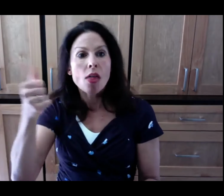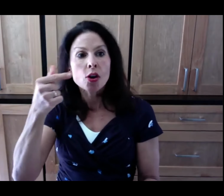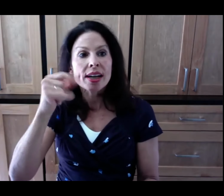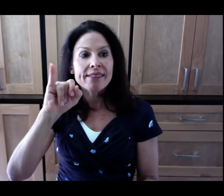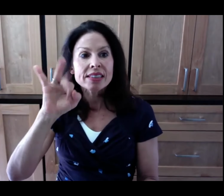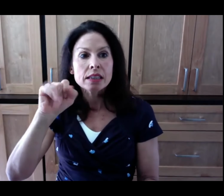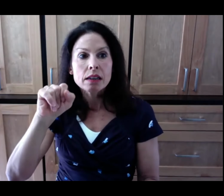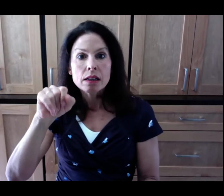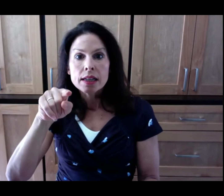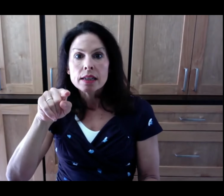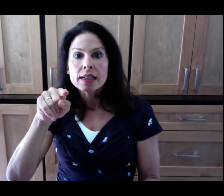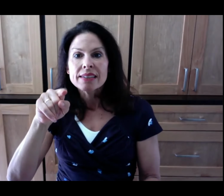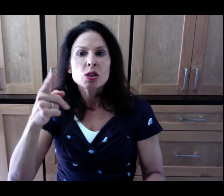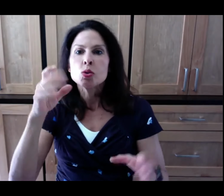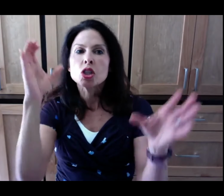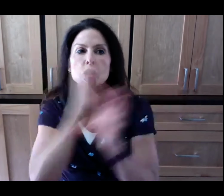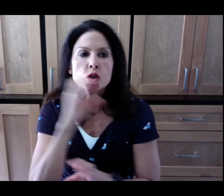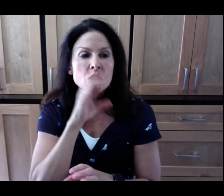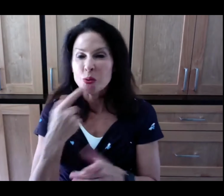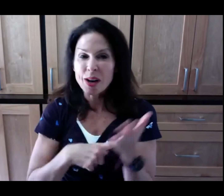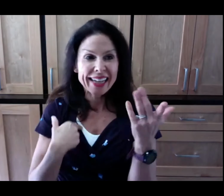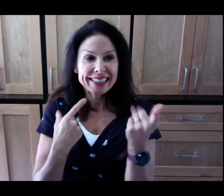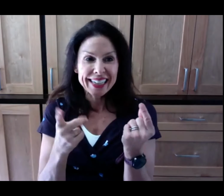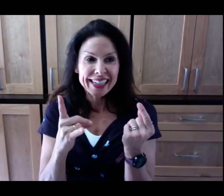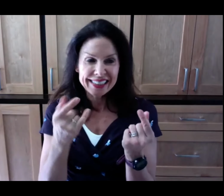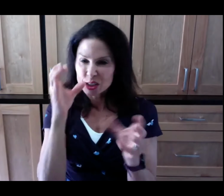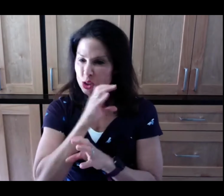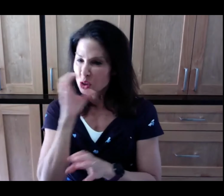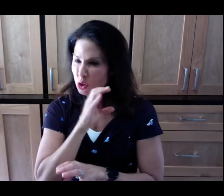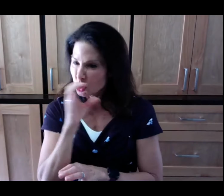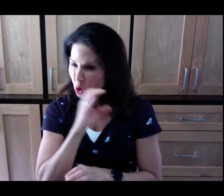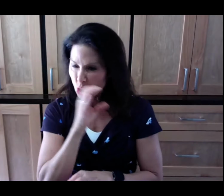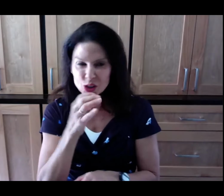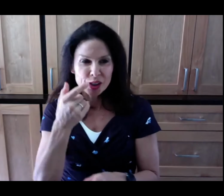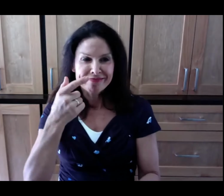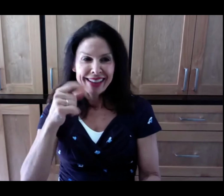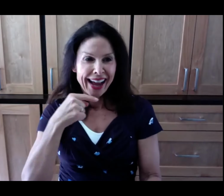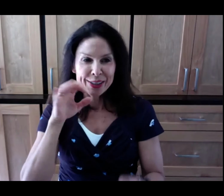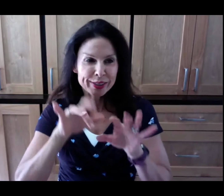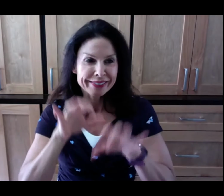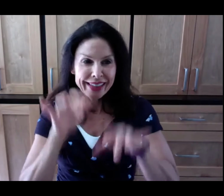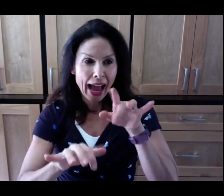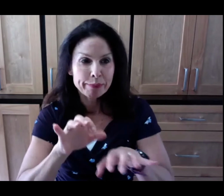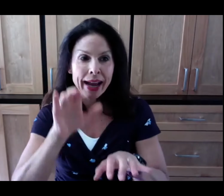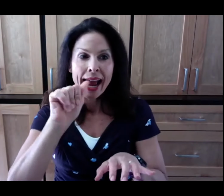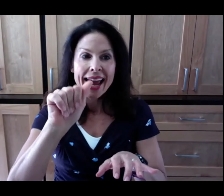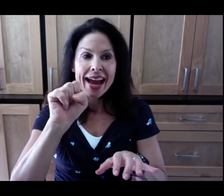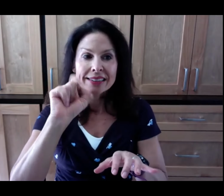But there are other ASL gifts out there. You just have to look for what it is that you what you want.